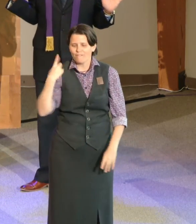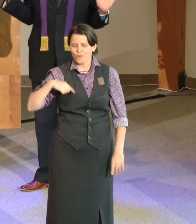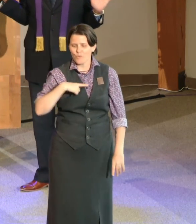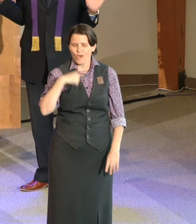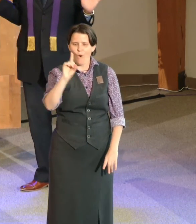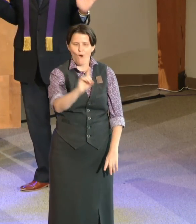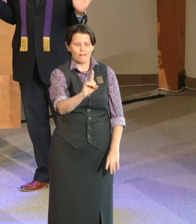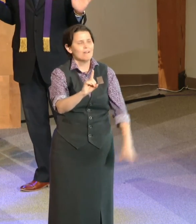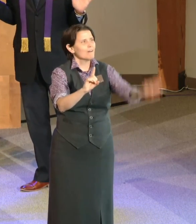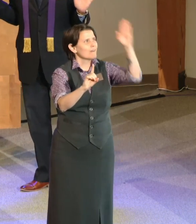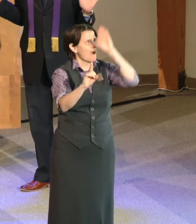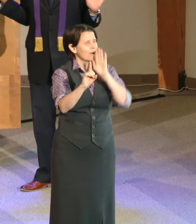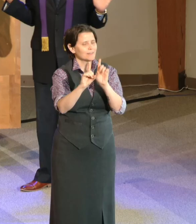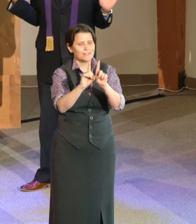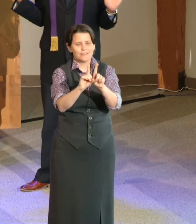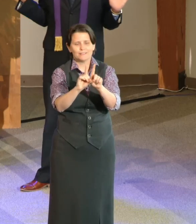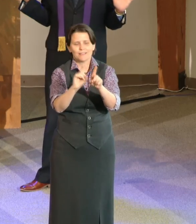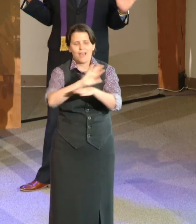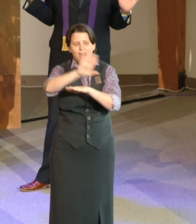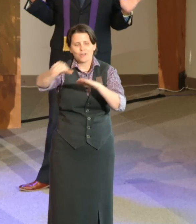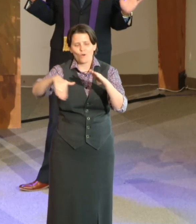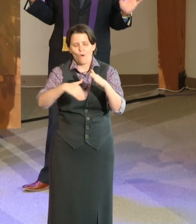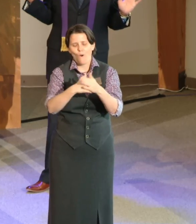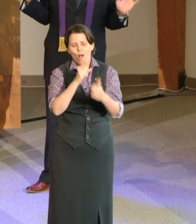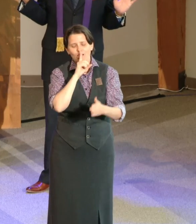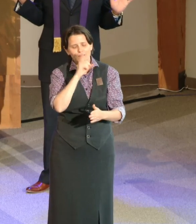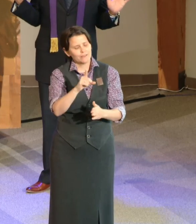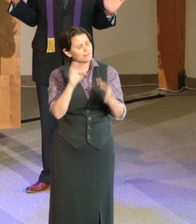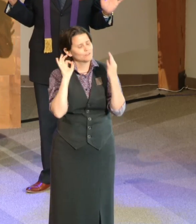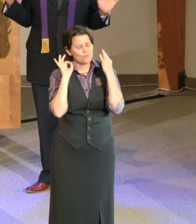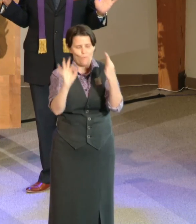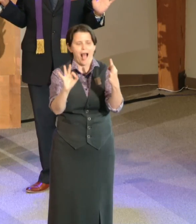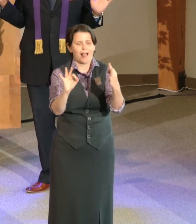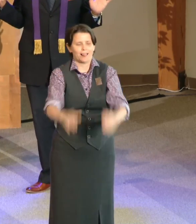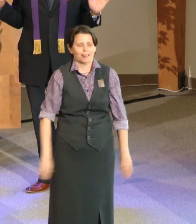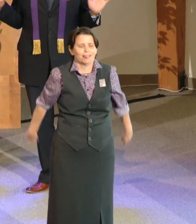is, and all is well. See you next week.